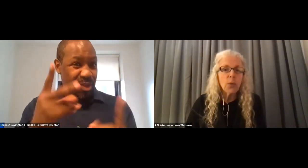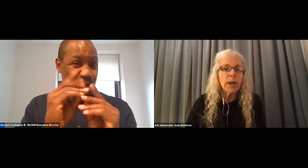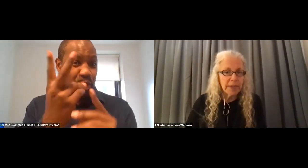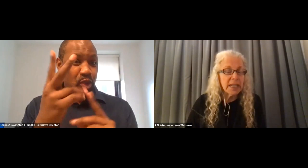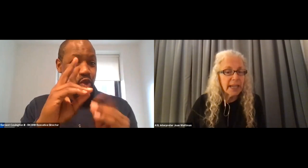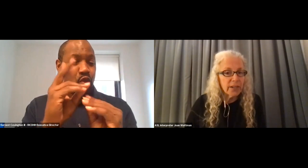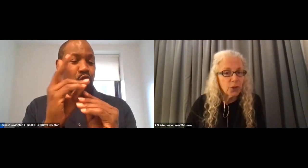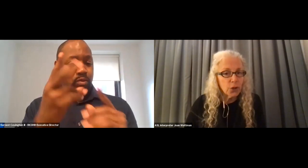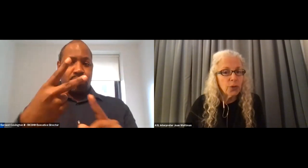We're coming to the end of June.